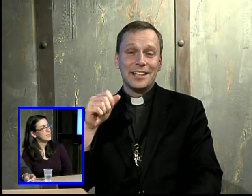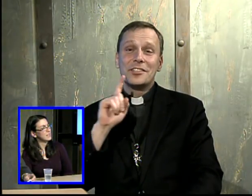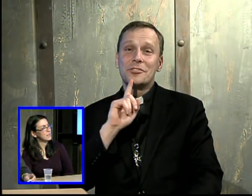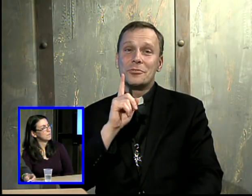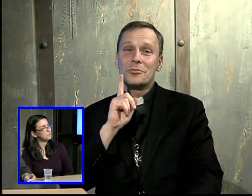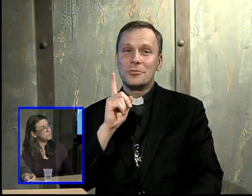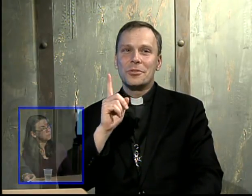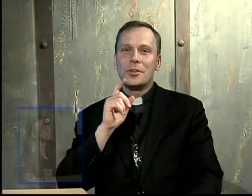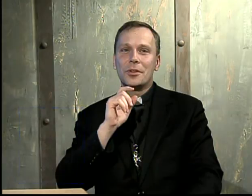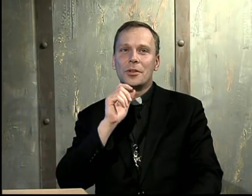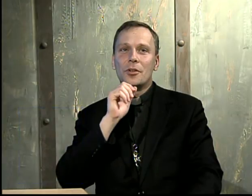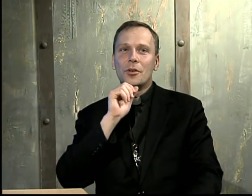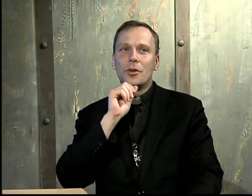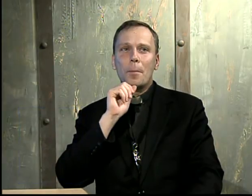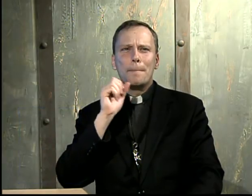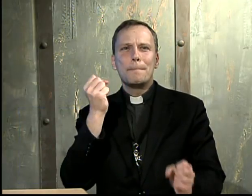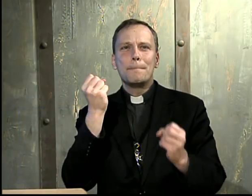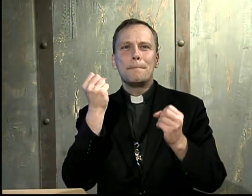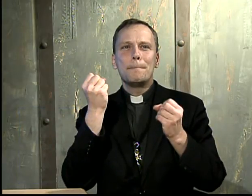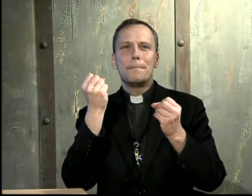Yes.